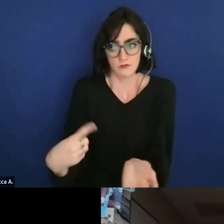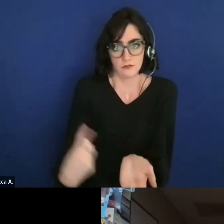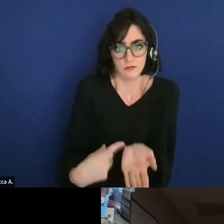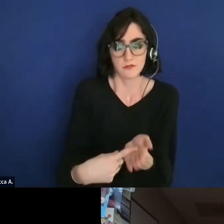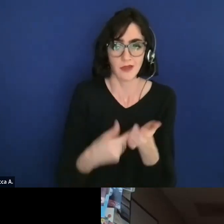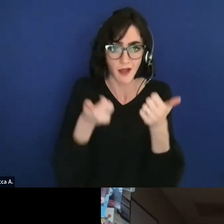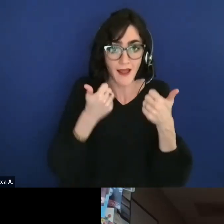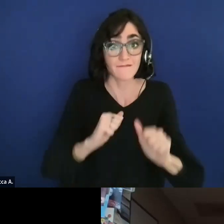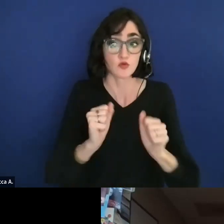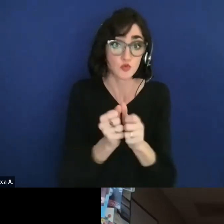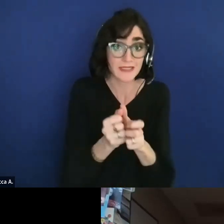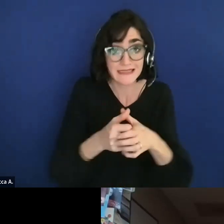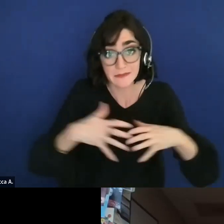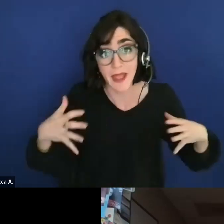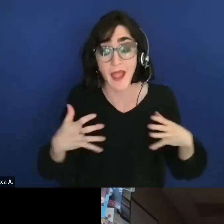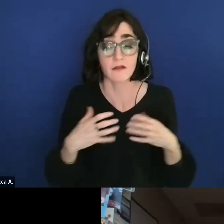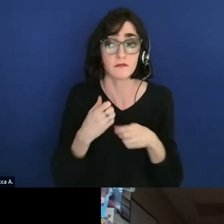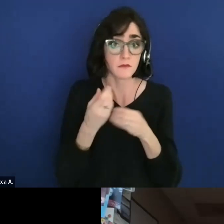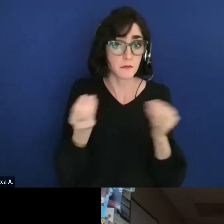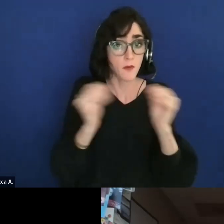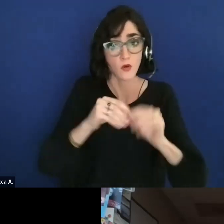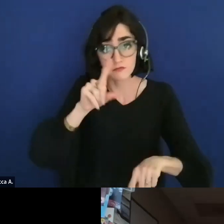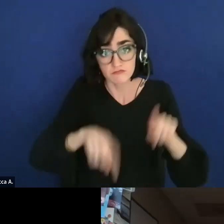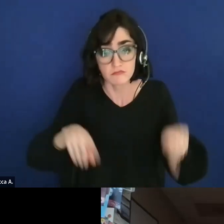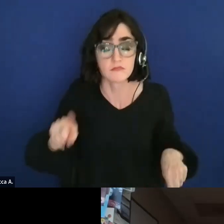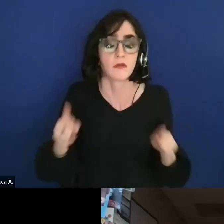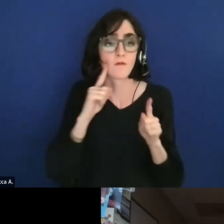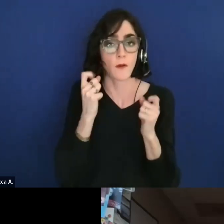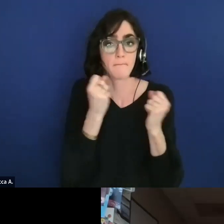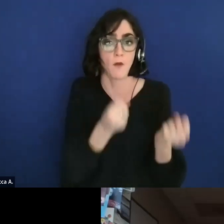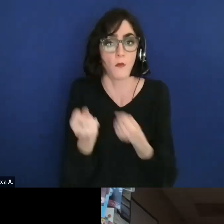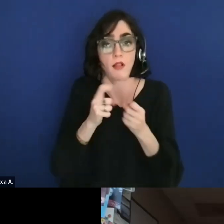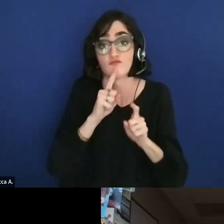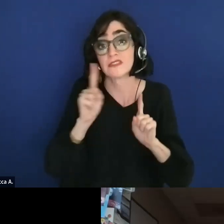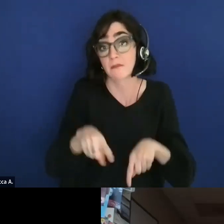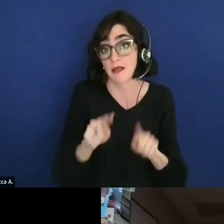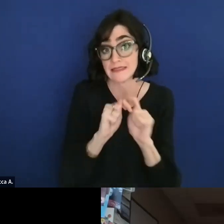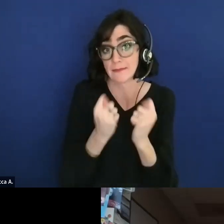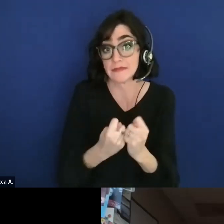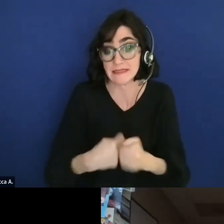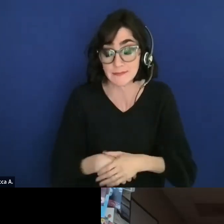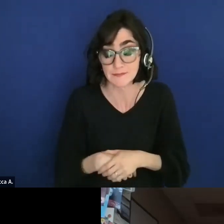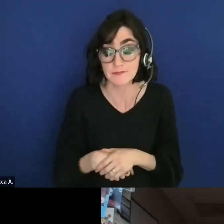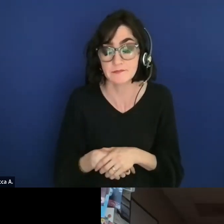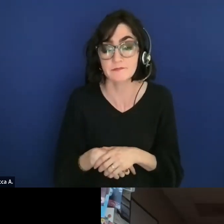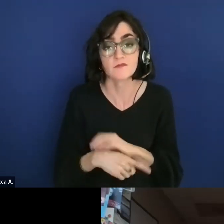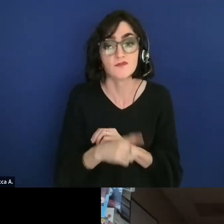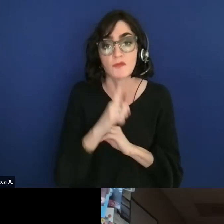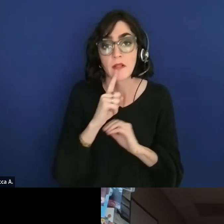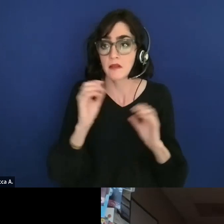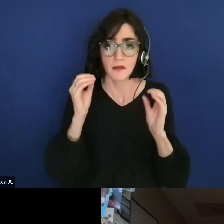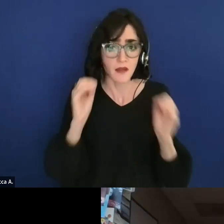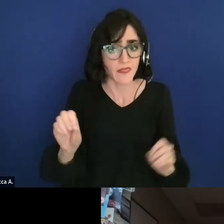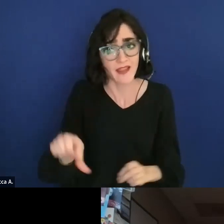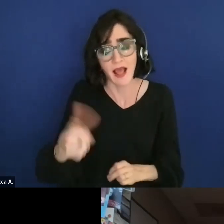and diversify future behavioral health mobile response teams. There is nothing more compelling than